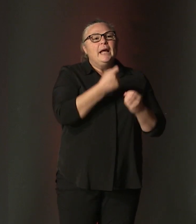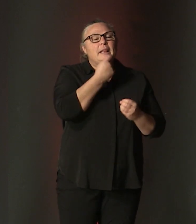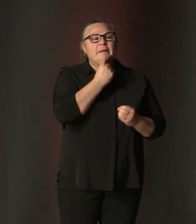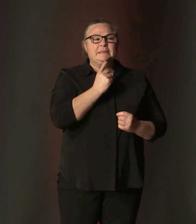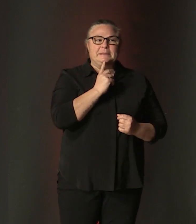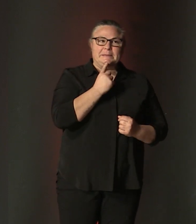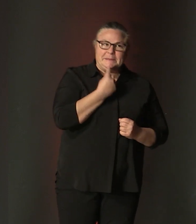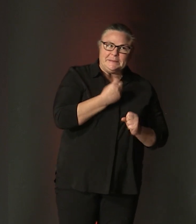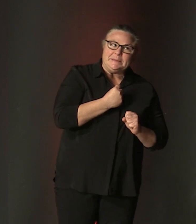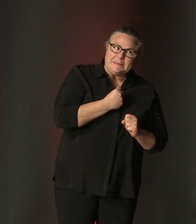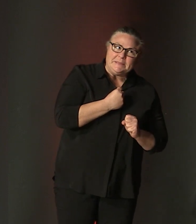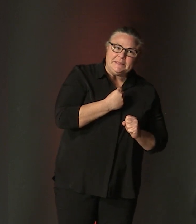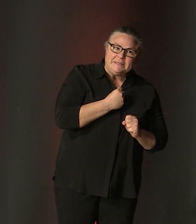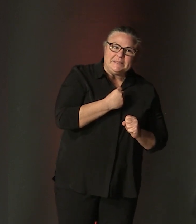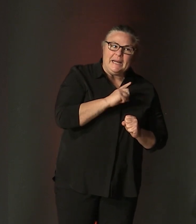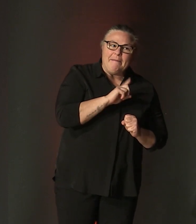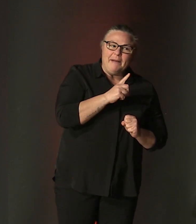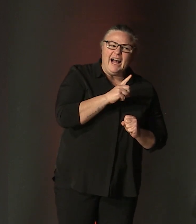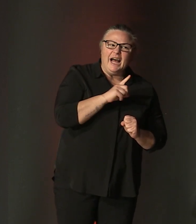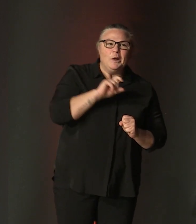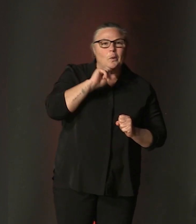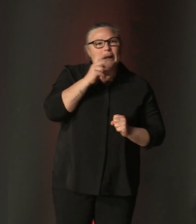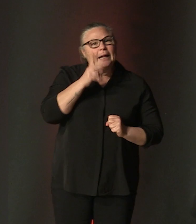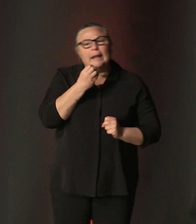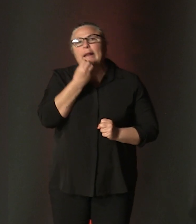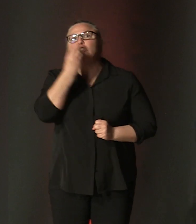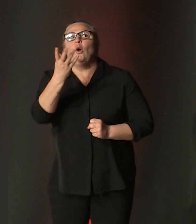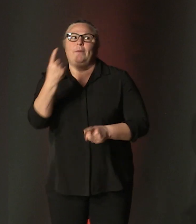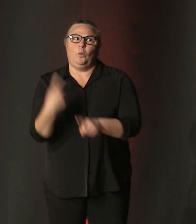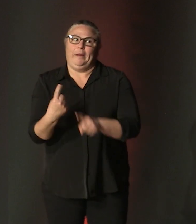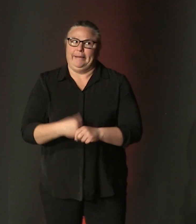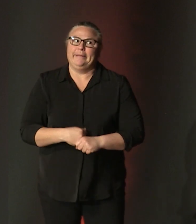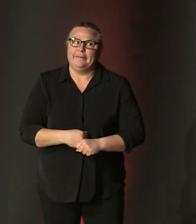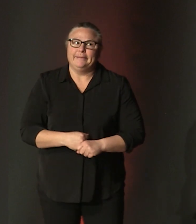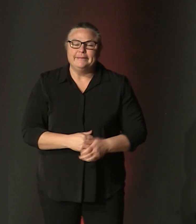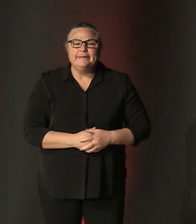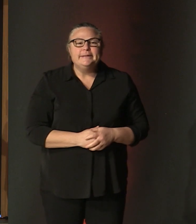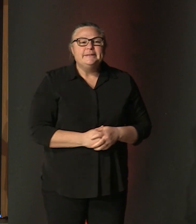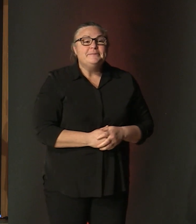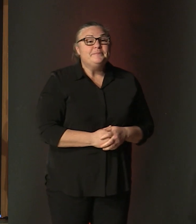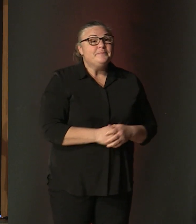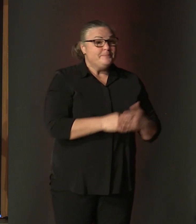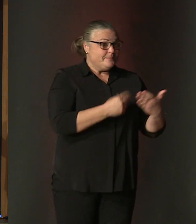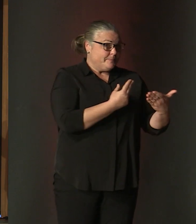tone, but he reverts to dibber-dobber quite quickly.